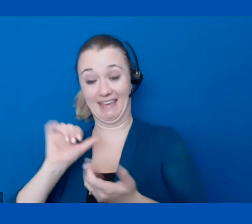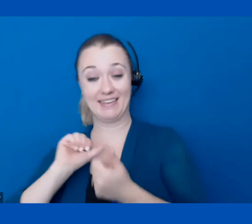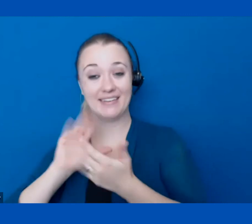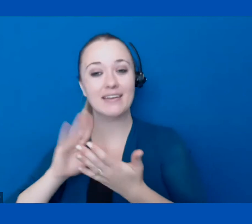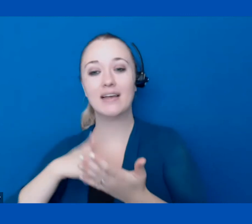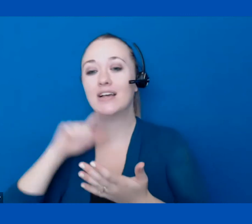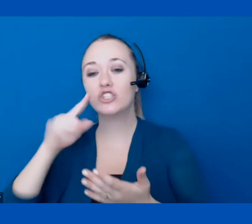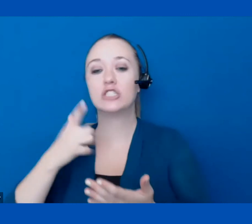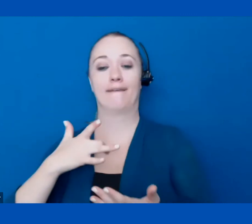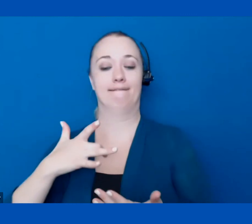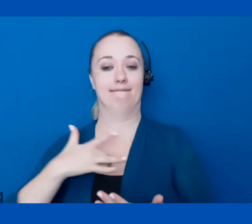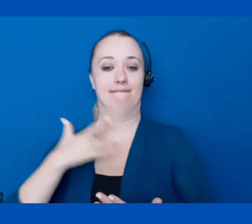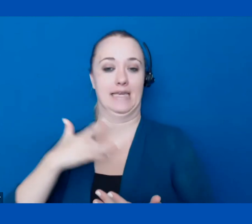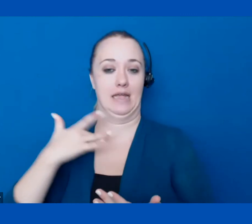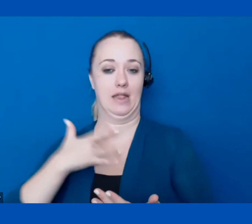was feeling